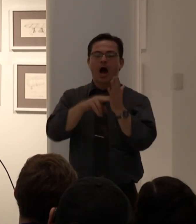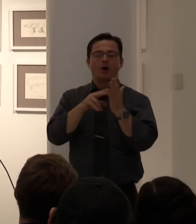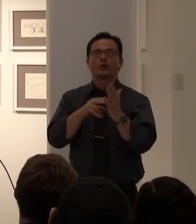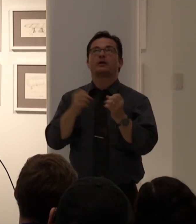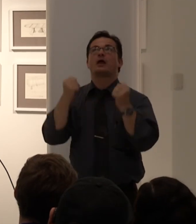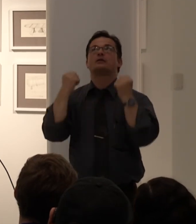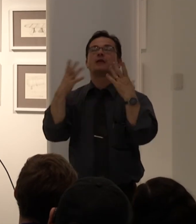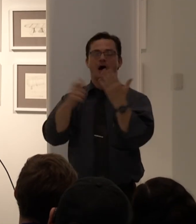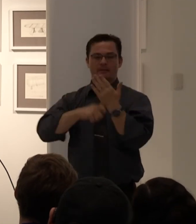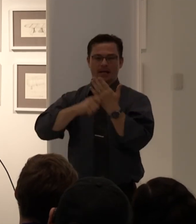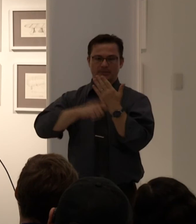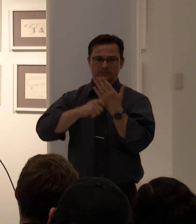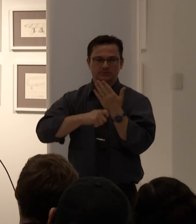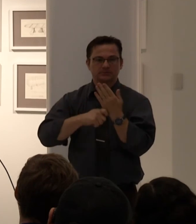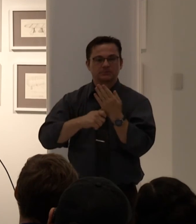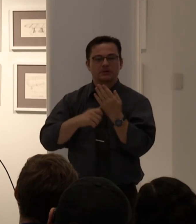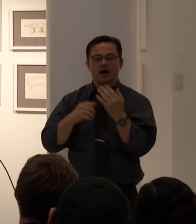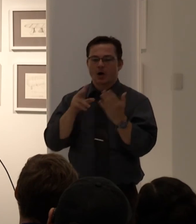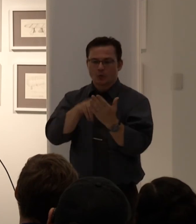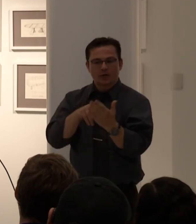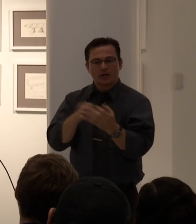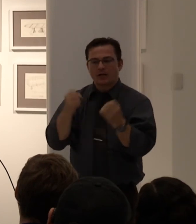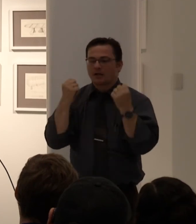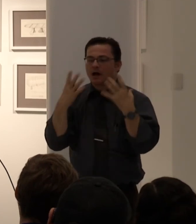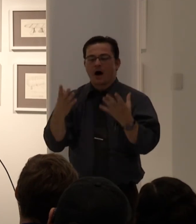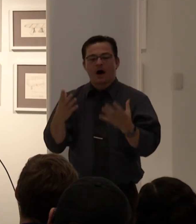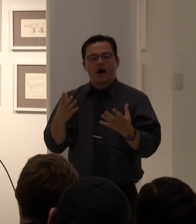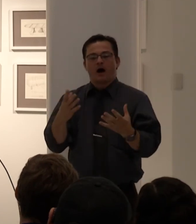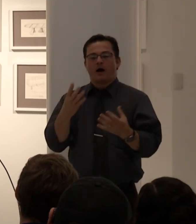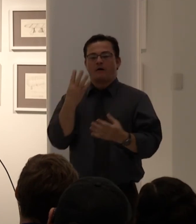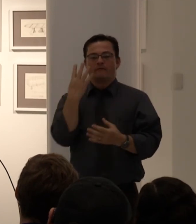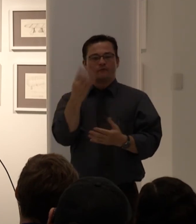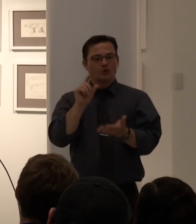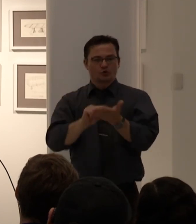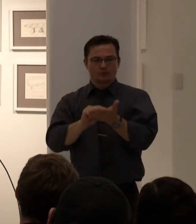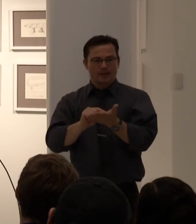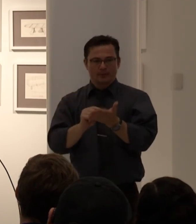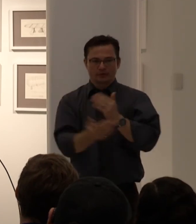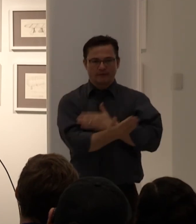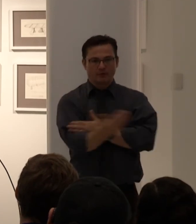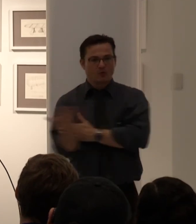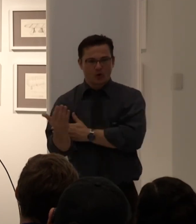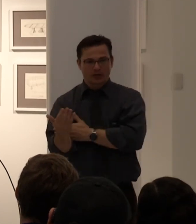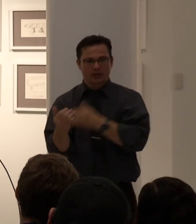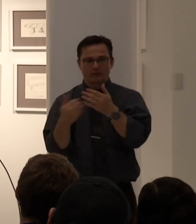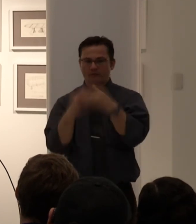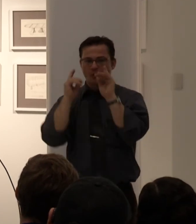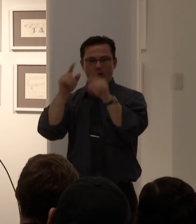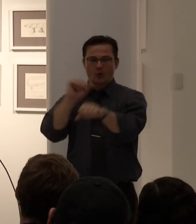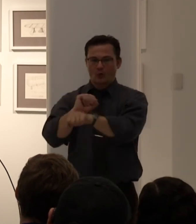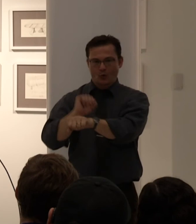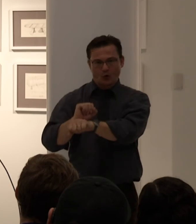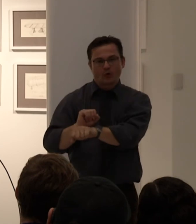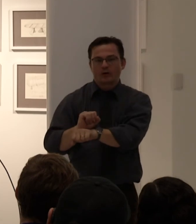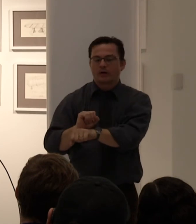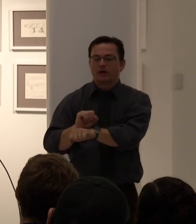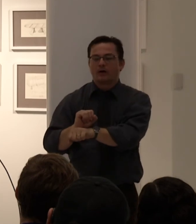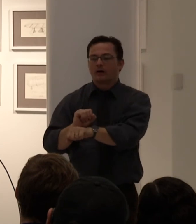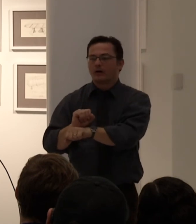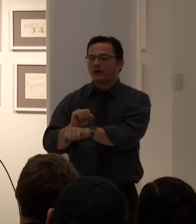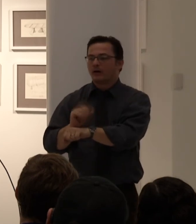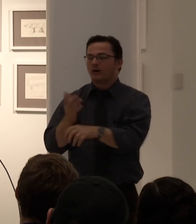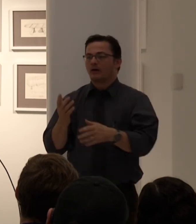of magazines. I read 4 newspapers every morning before I even go to work. The thing is that